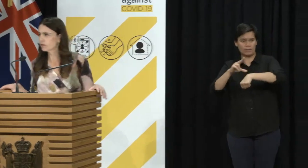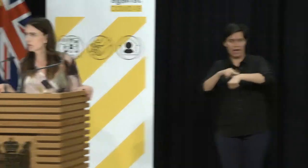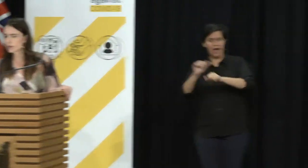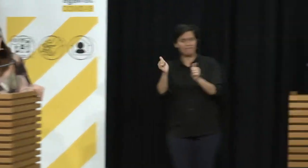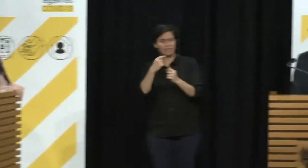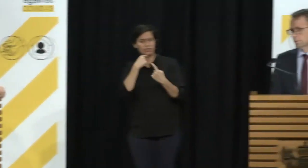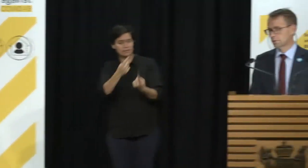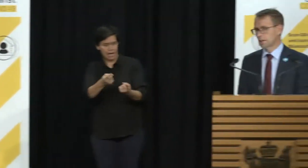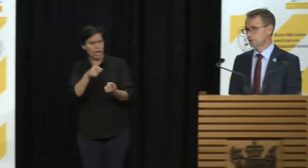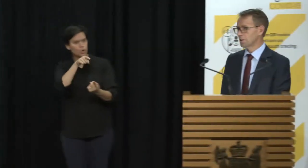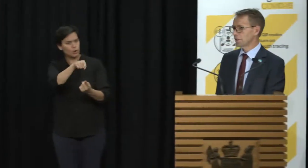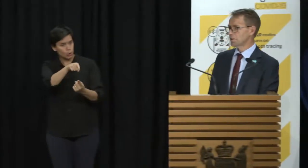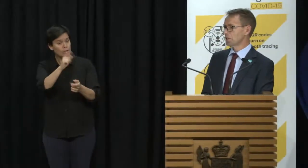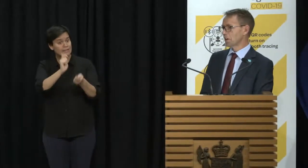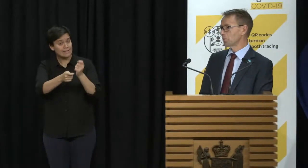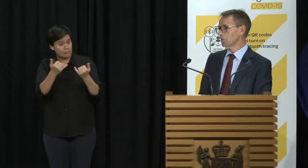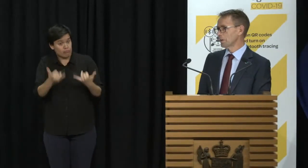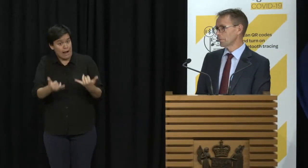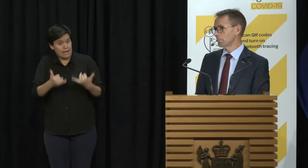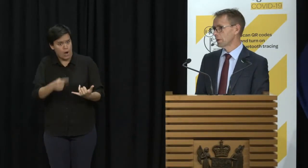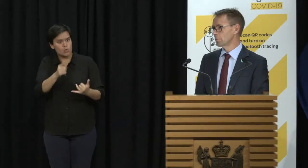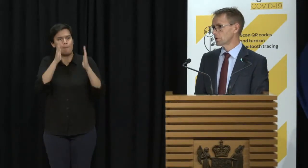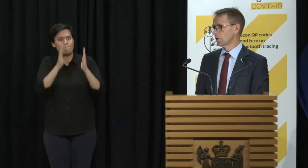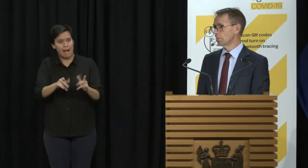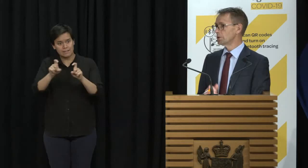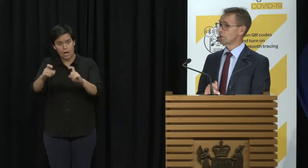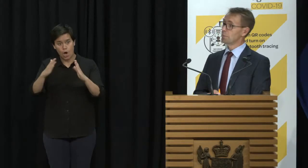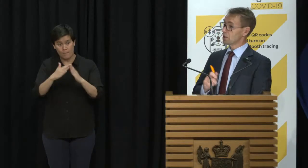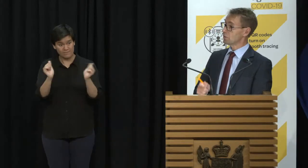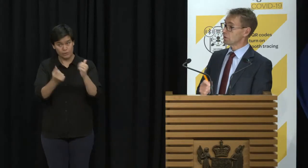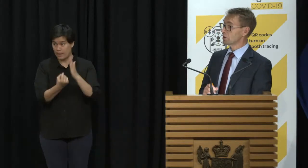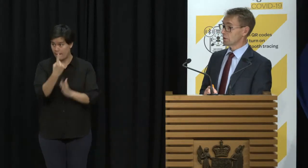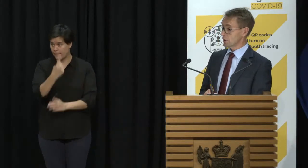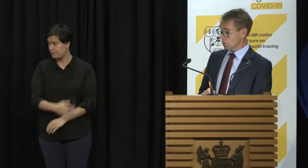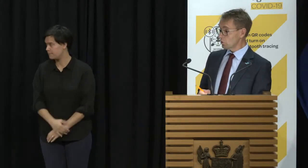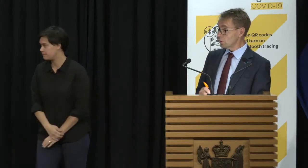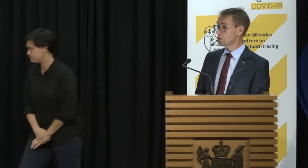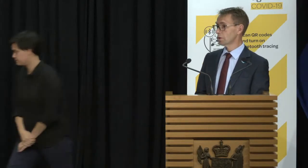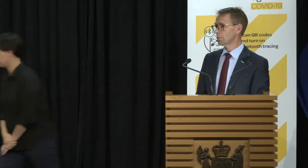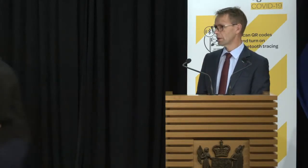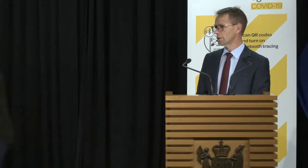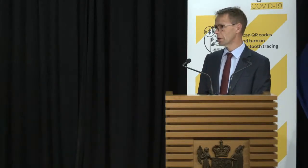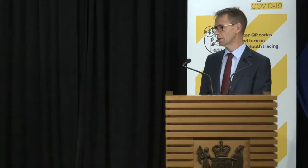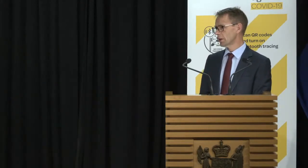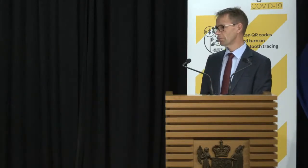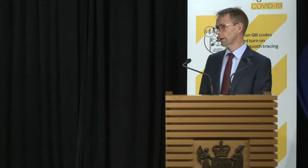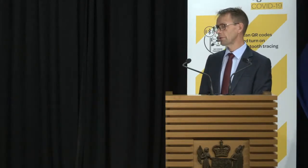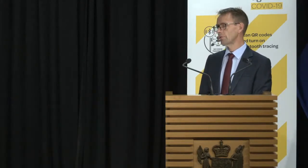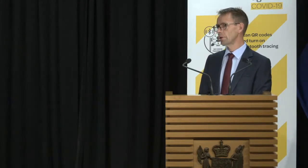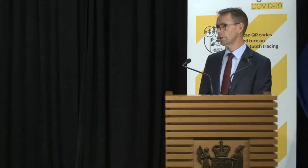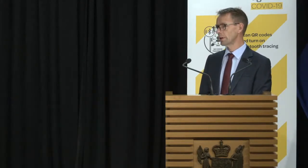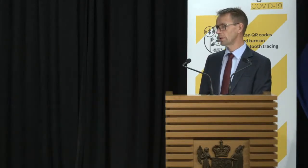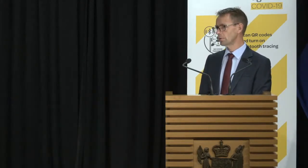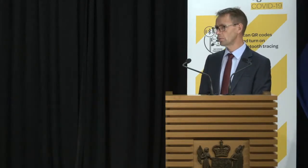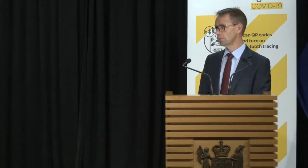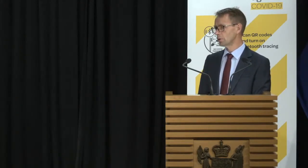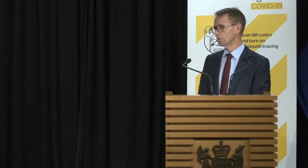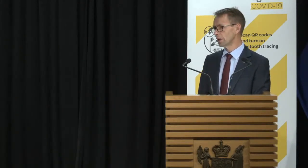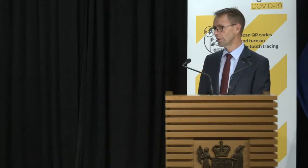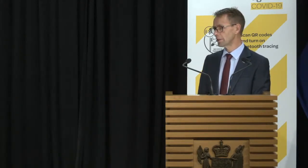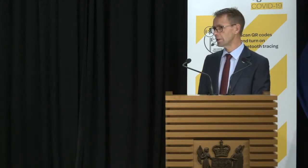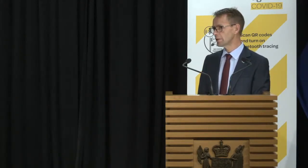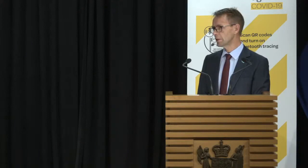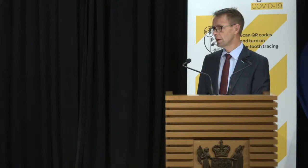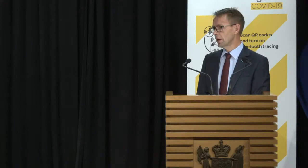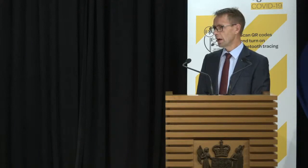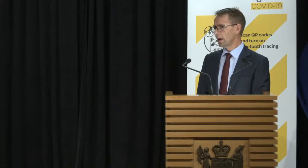if we've... I can't second guess exactly what he was told by his GP. Actually, it was the nurse in the practice that that would have